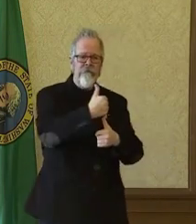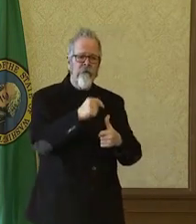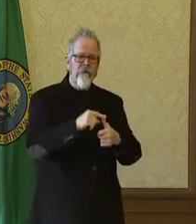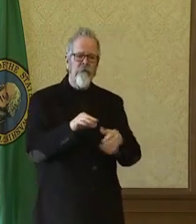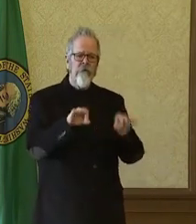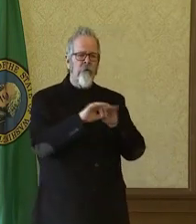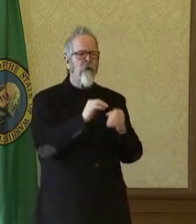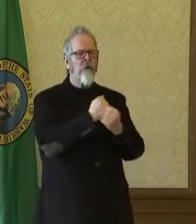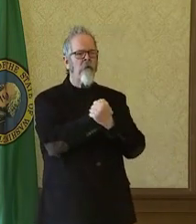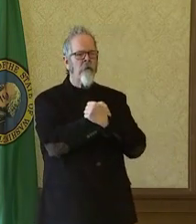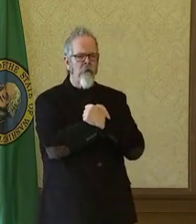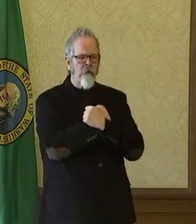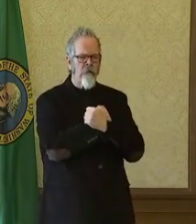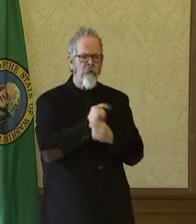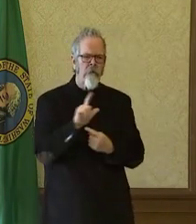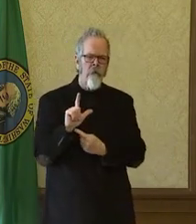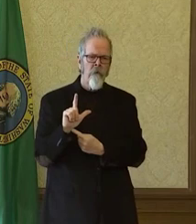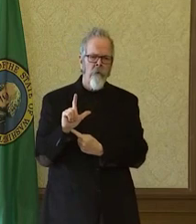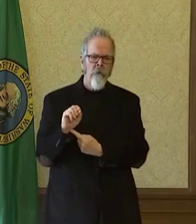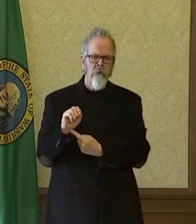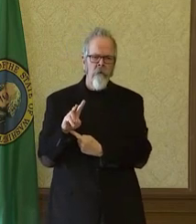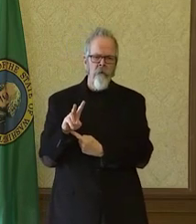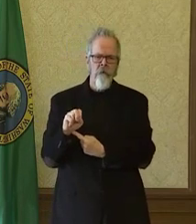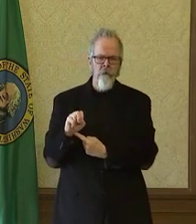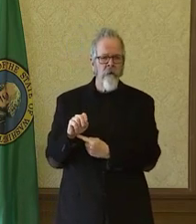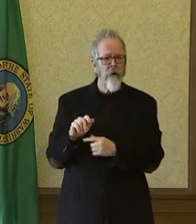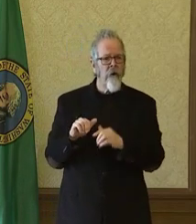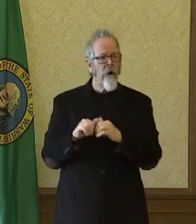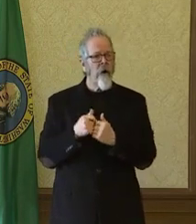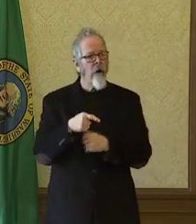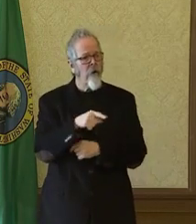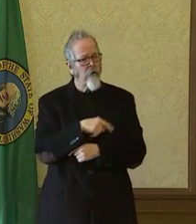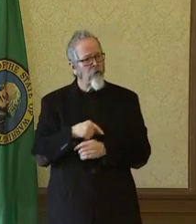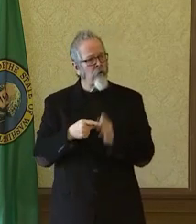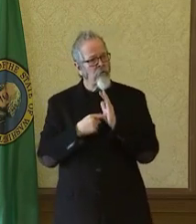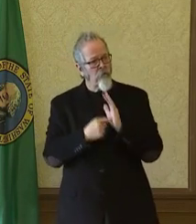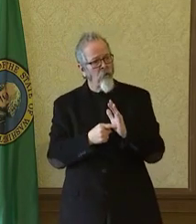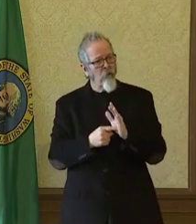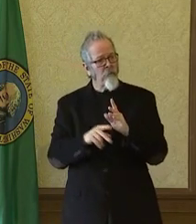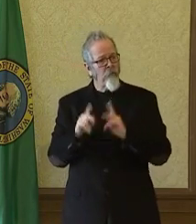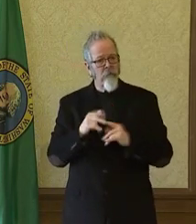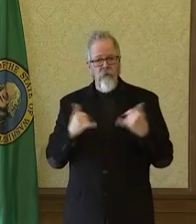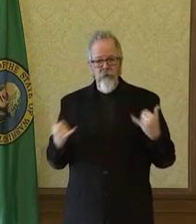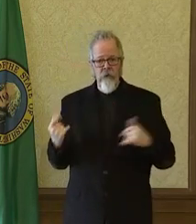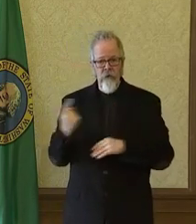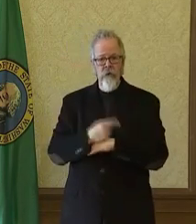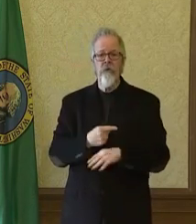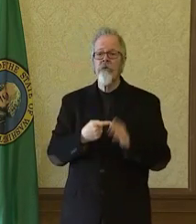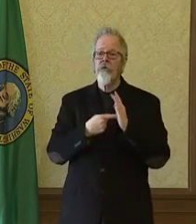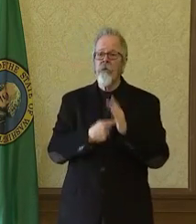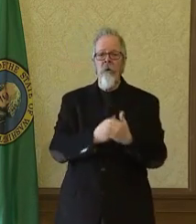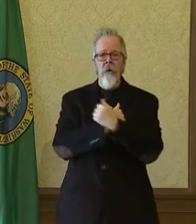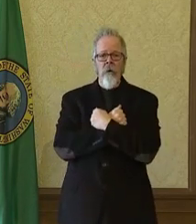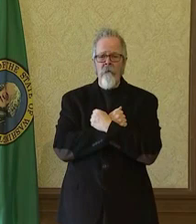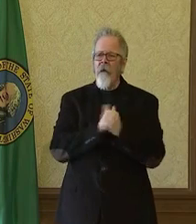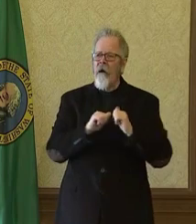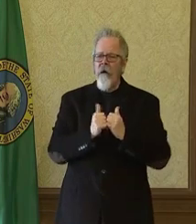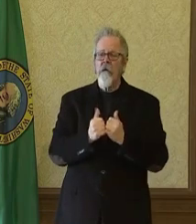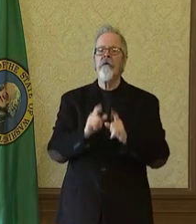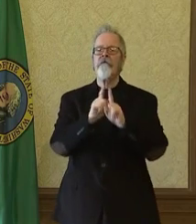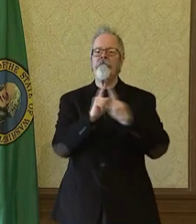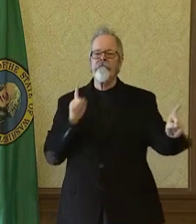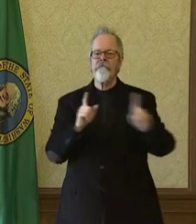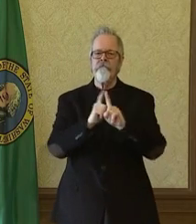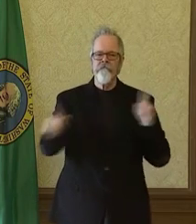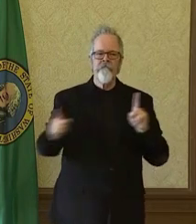their churches to run their social networking so you can have virtual services, and I think those are being quite successful. So we